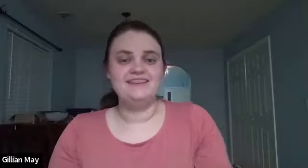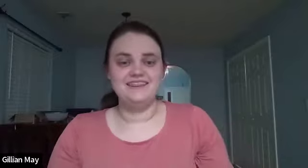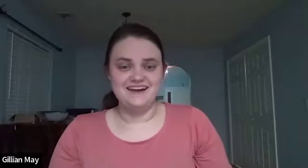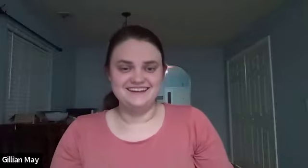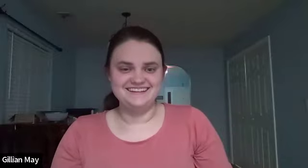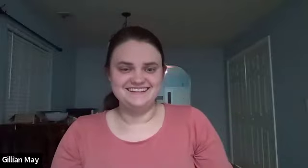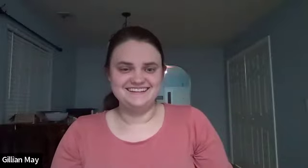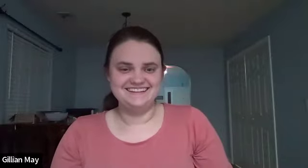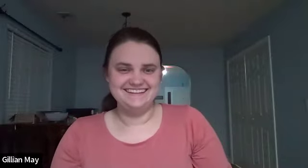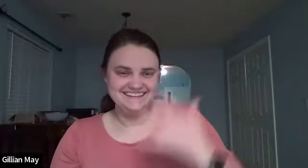Lion,